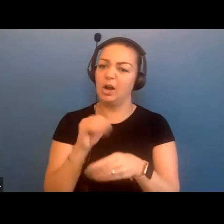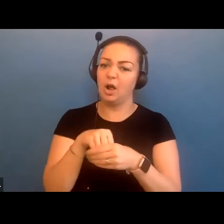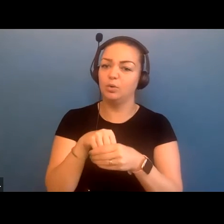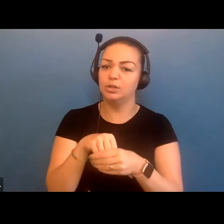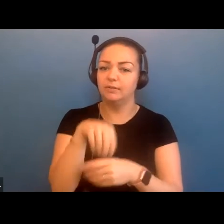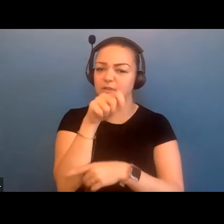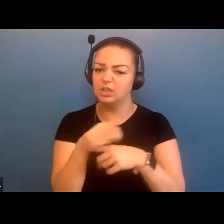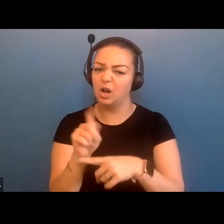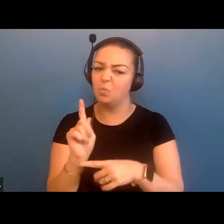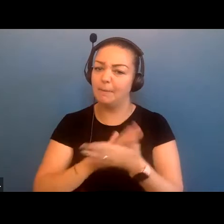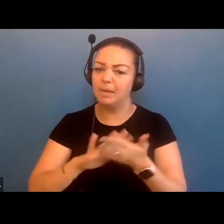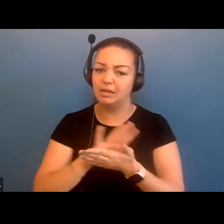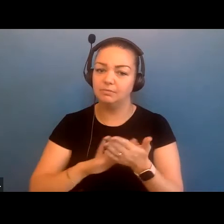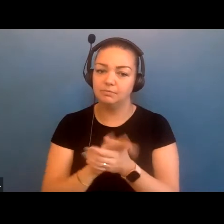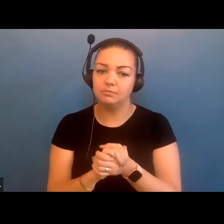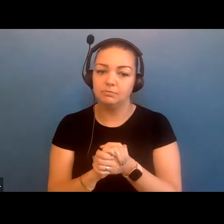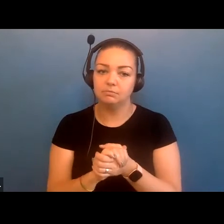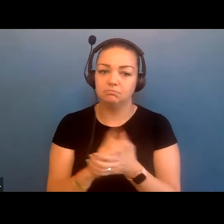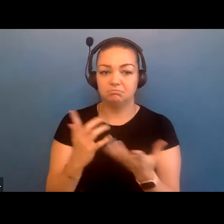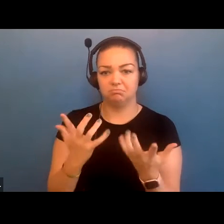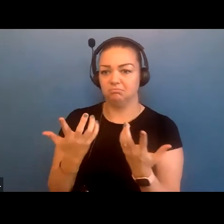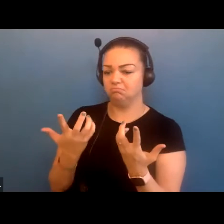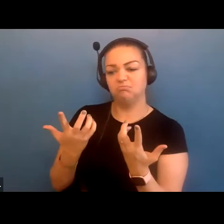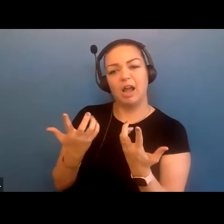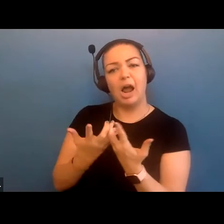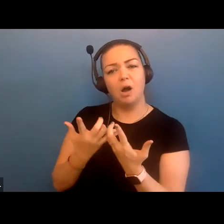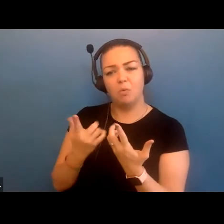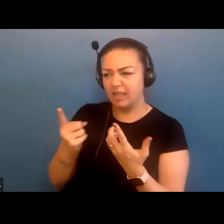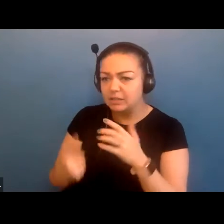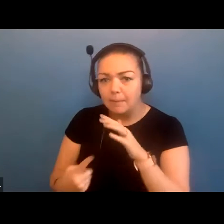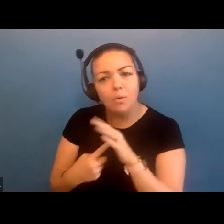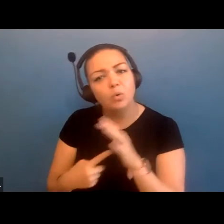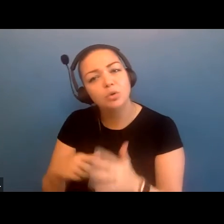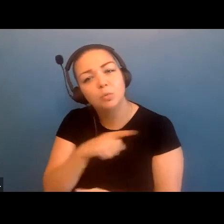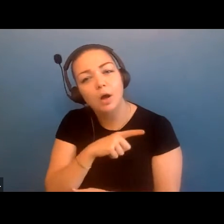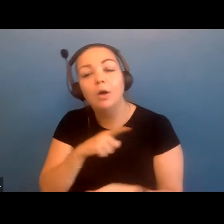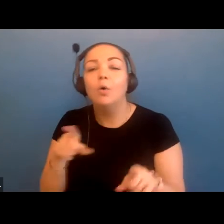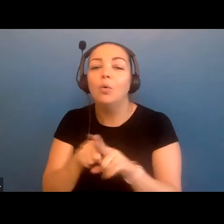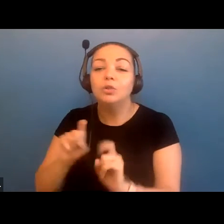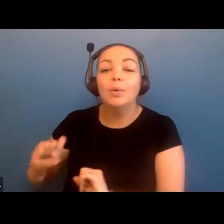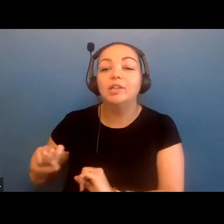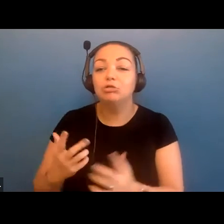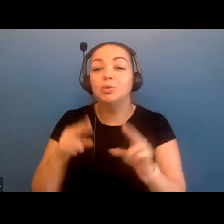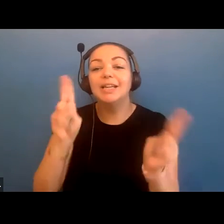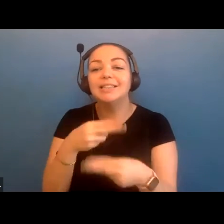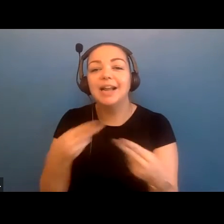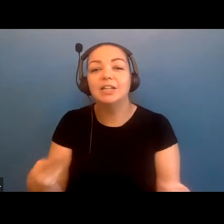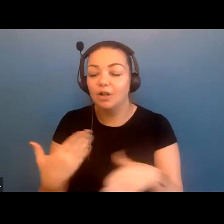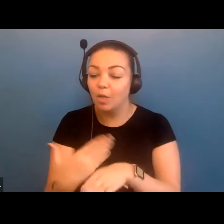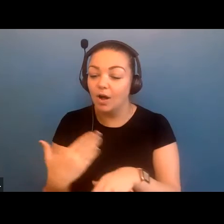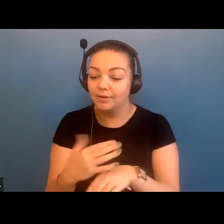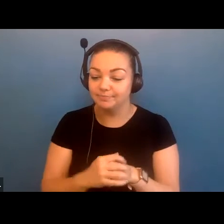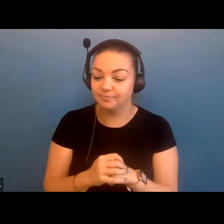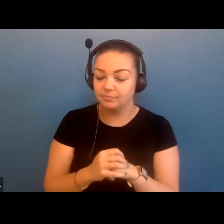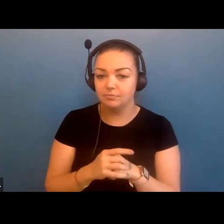means to GDI Hub, why it matters. And I'll also introduce our international work to you. So